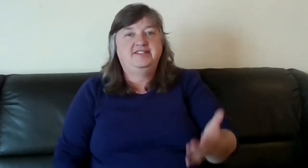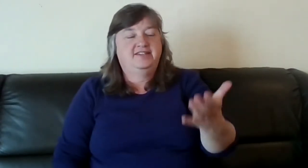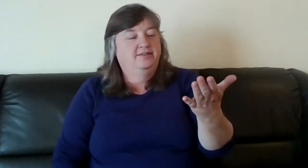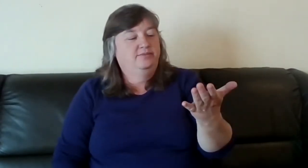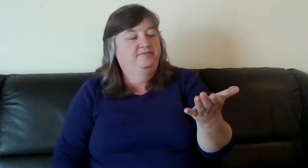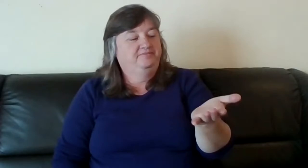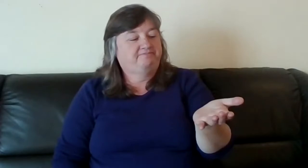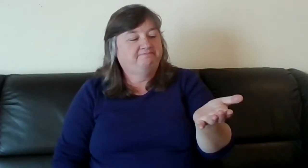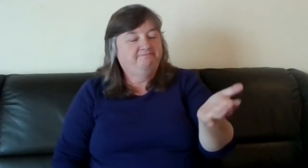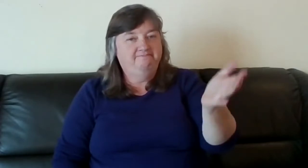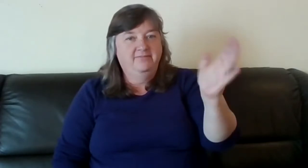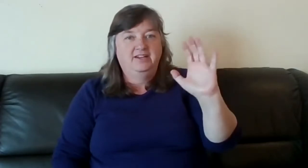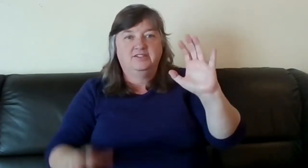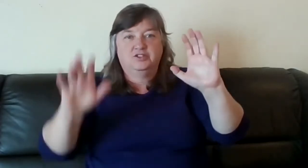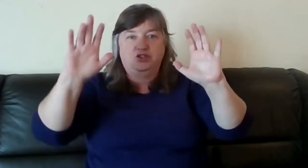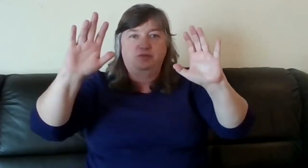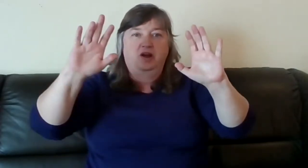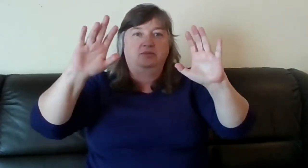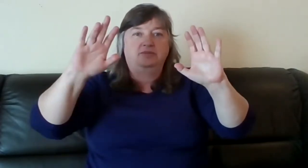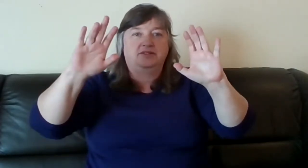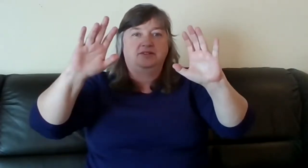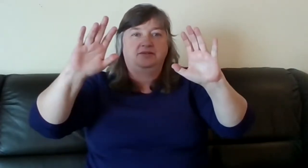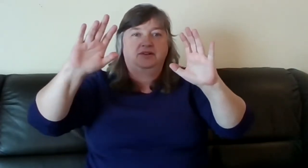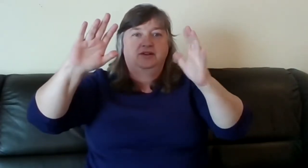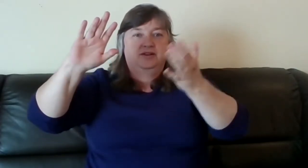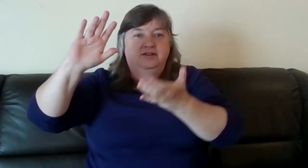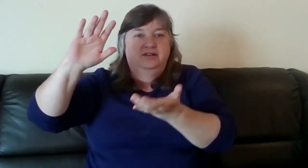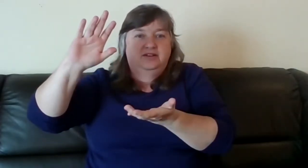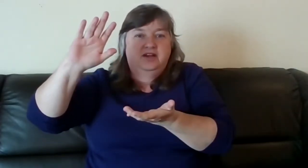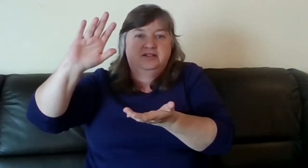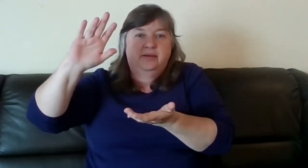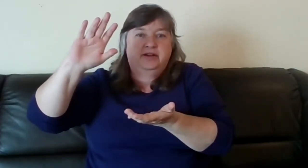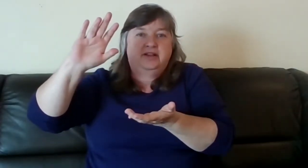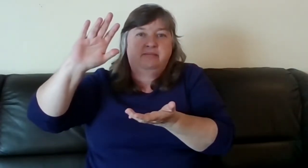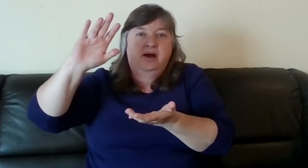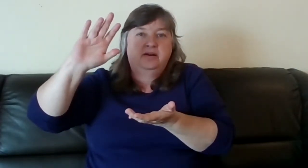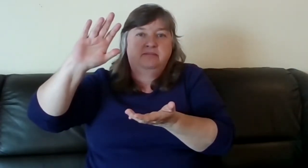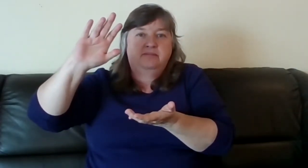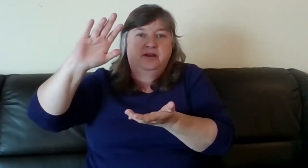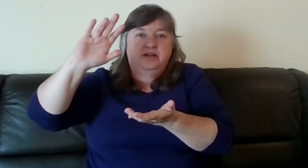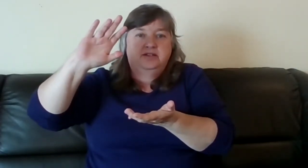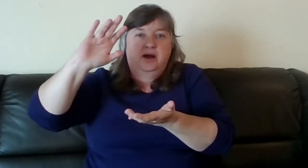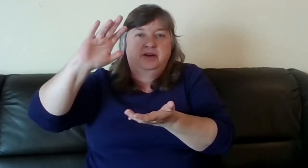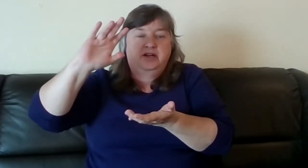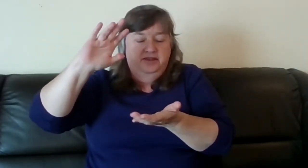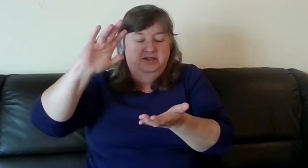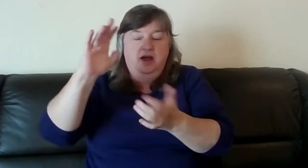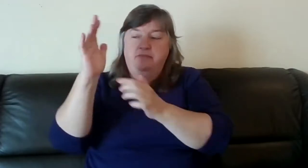Cheese. It's 2 palms, non-dominant on the bottom, dominant on the top, and